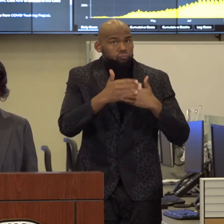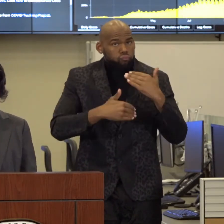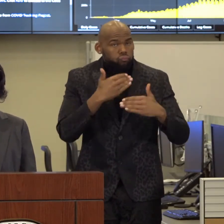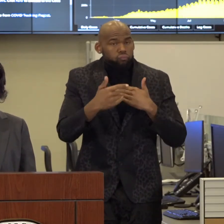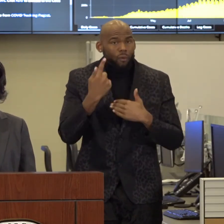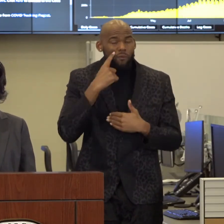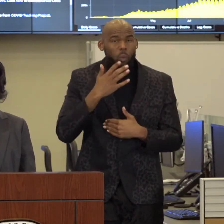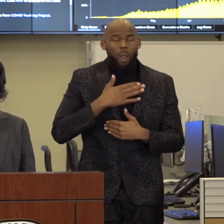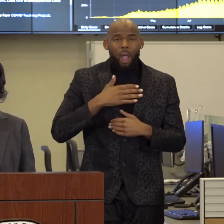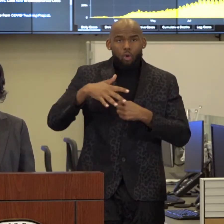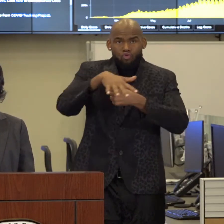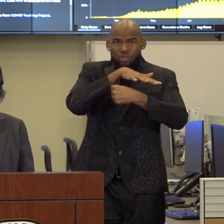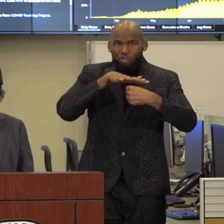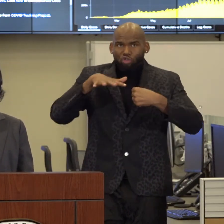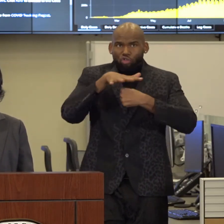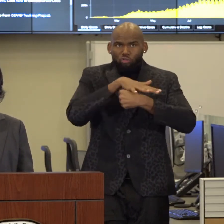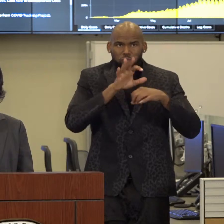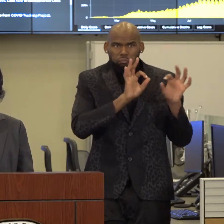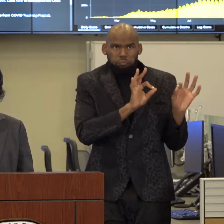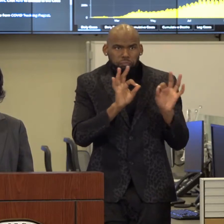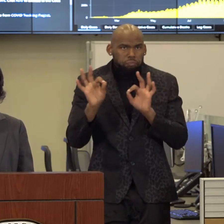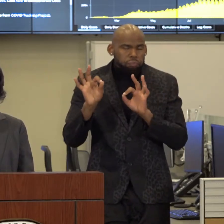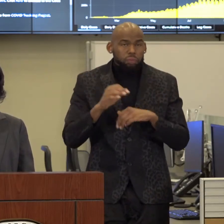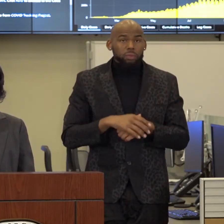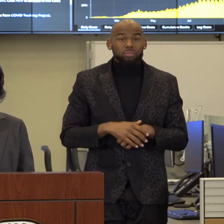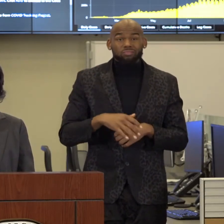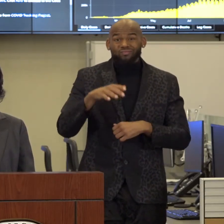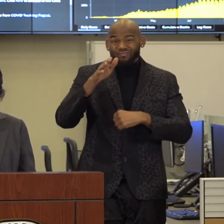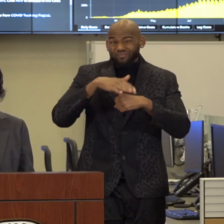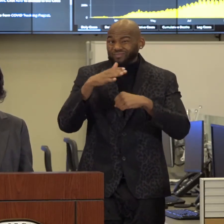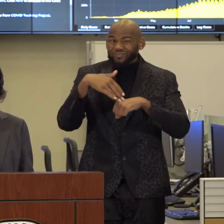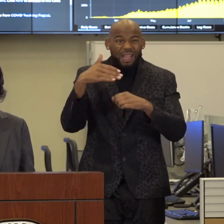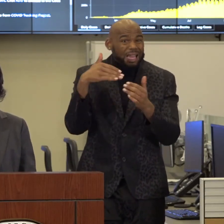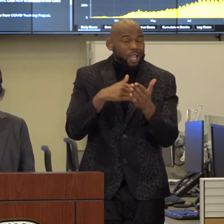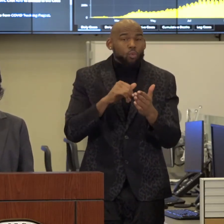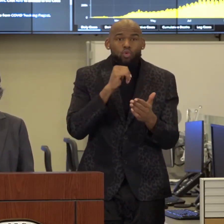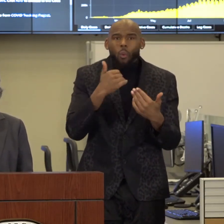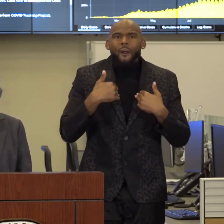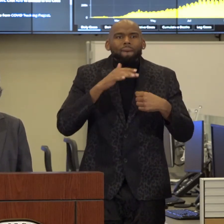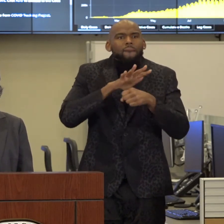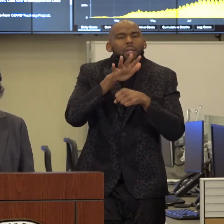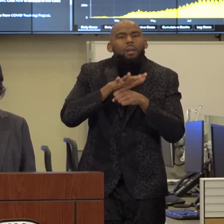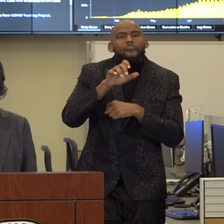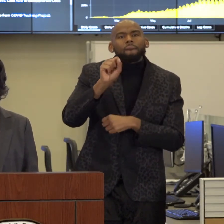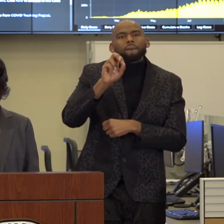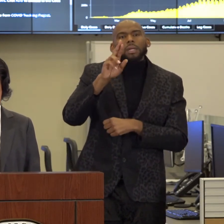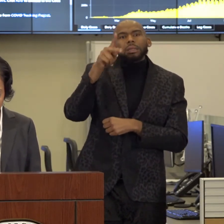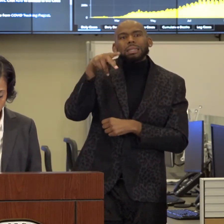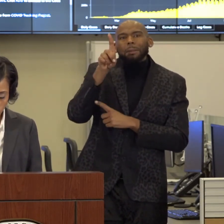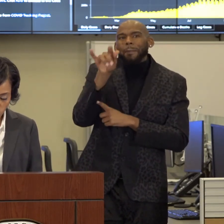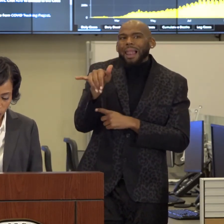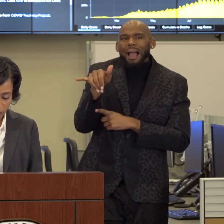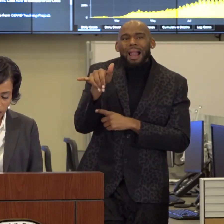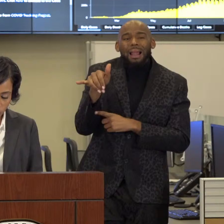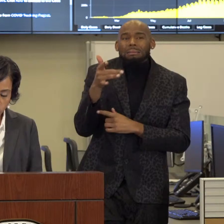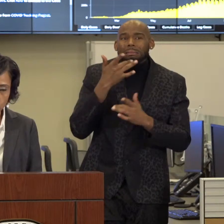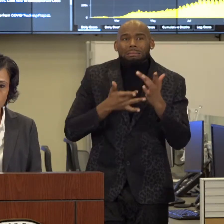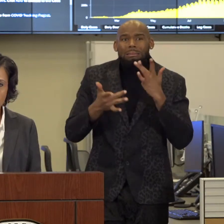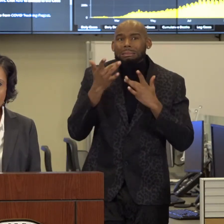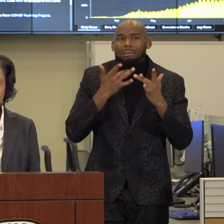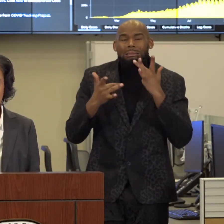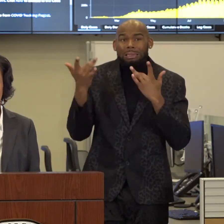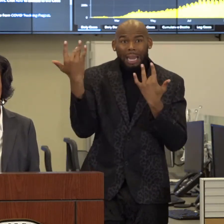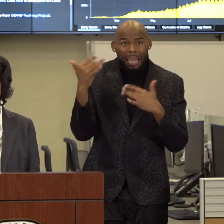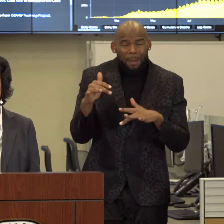region, and we do not yet, as I've mentioned, have the supply we need for everyone, so we ask for your patience as we work